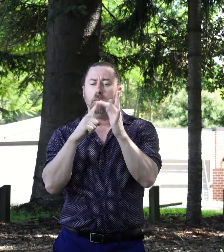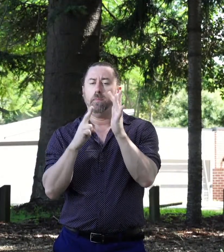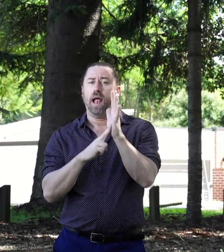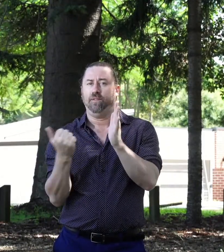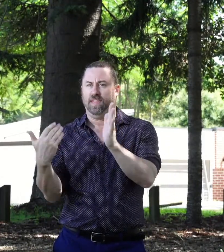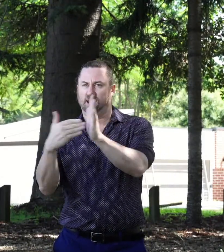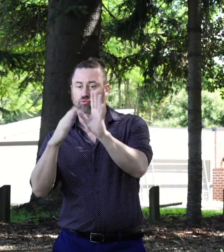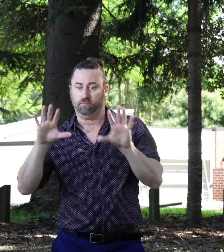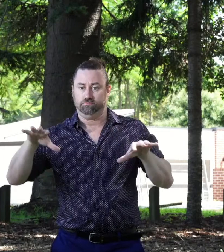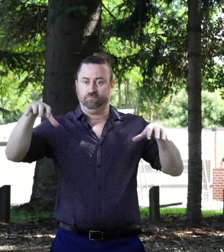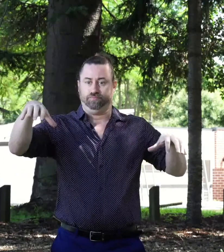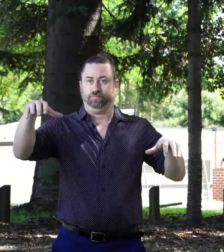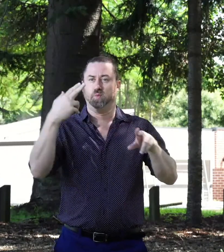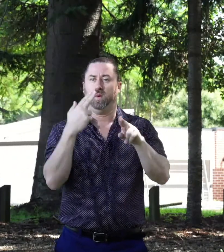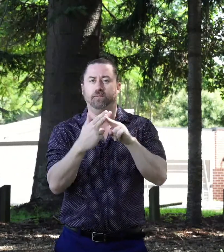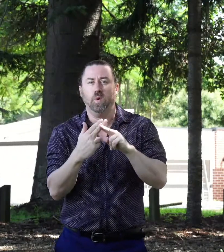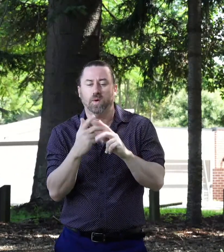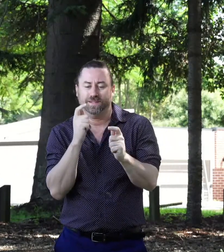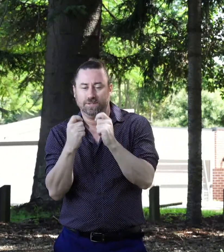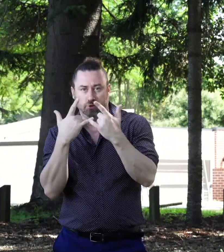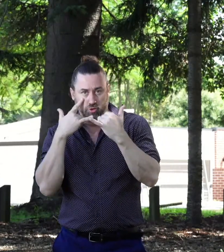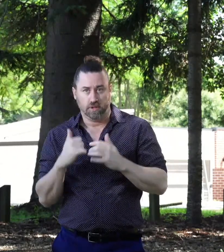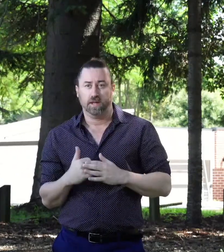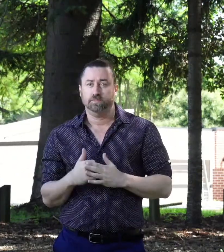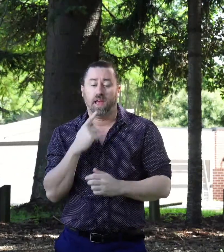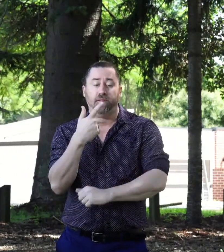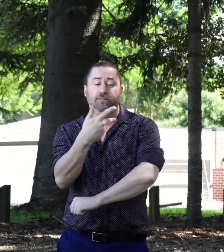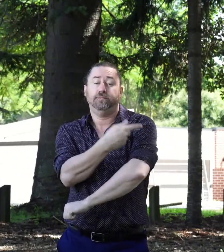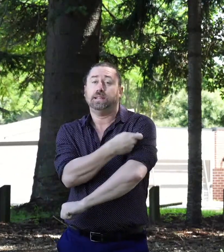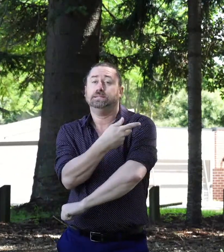our vaccinations is in the last week we've done